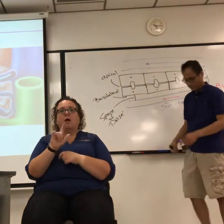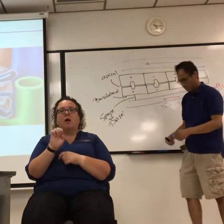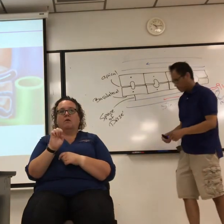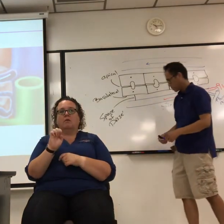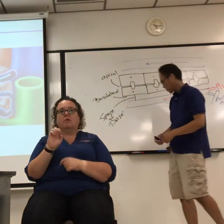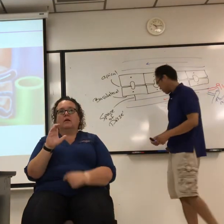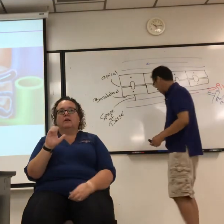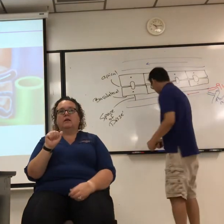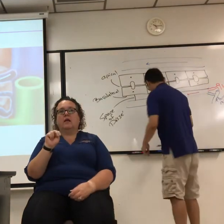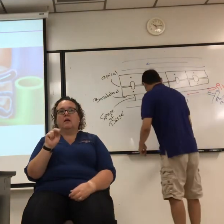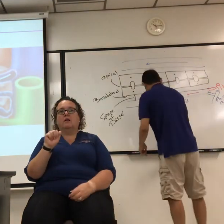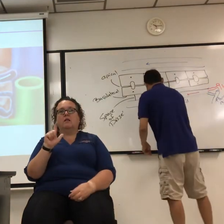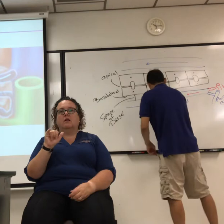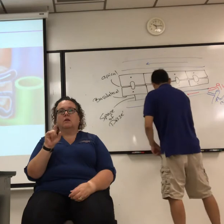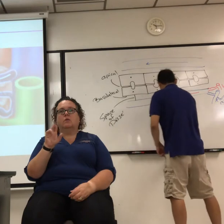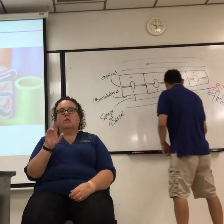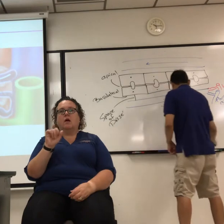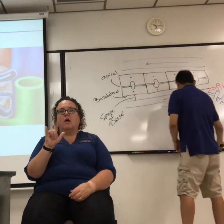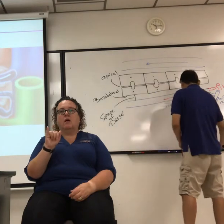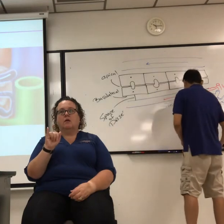biocanaliculi.